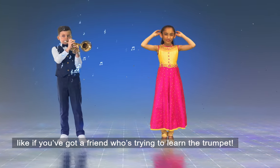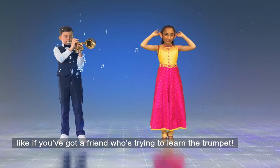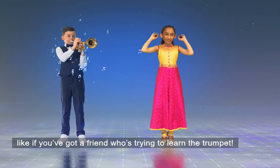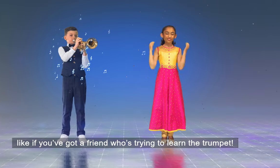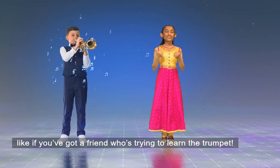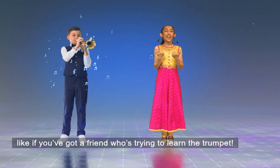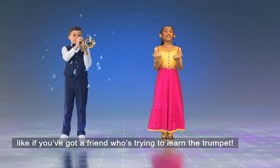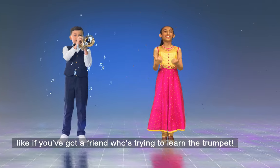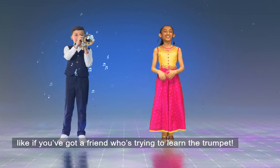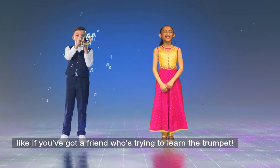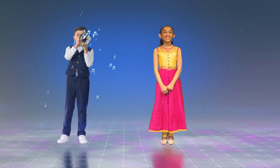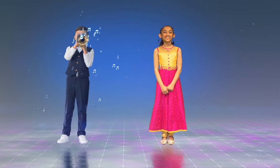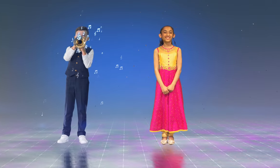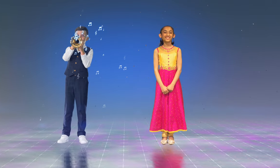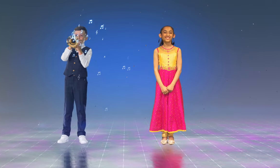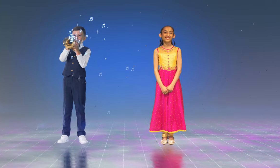the trumpet.